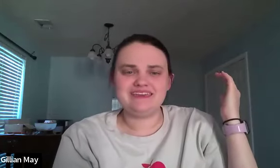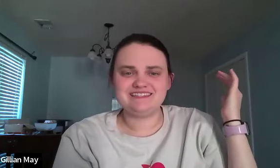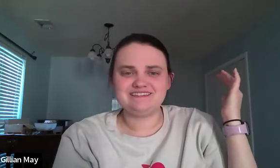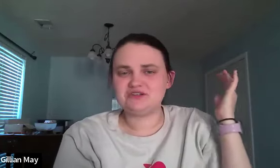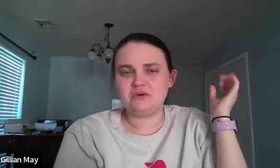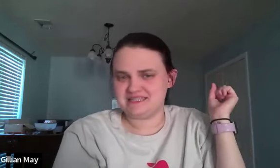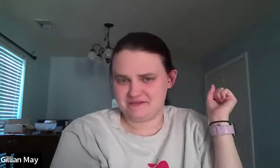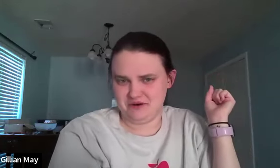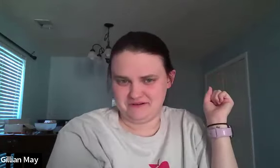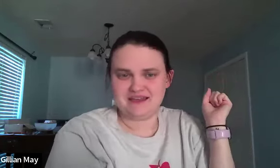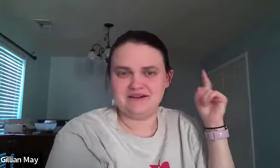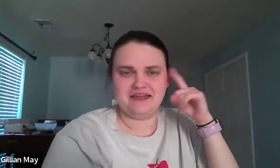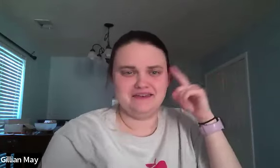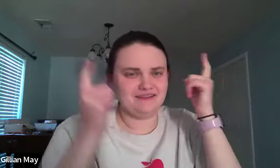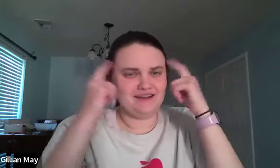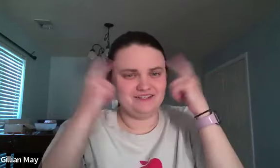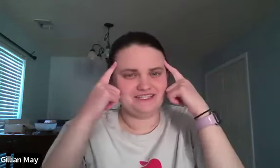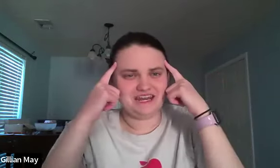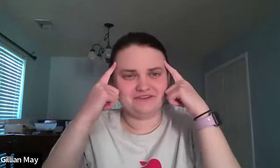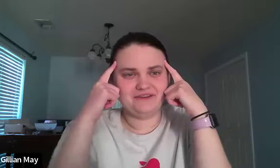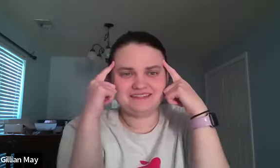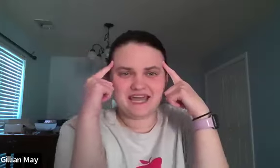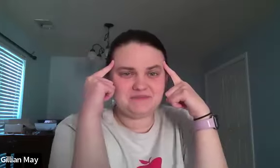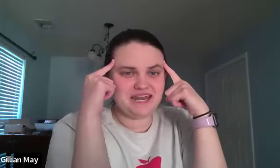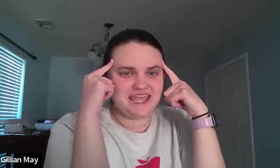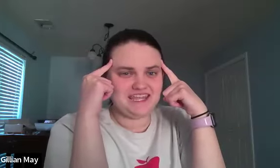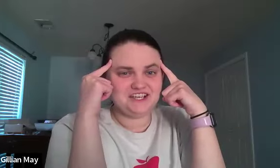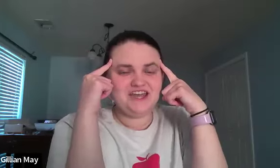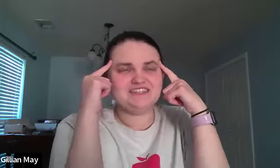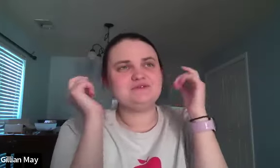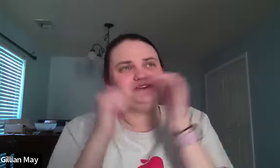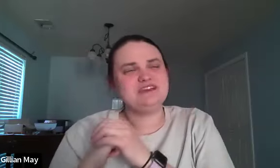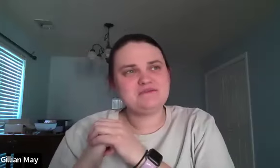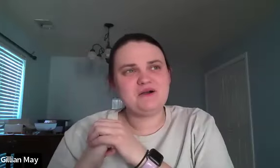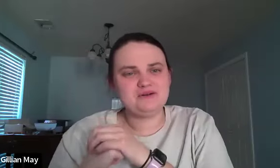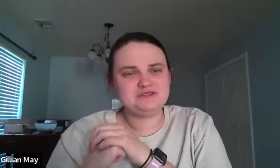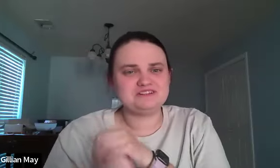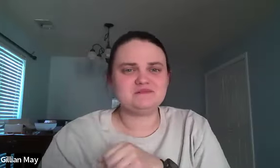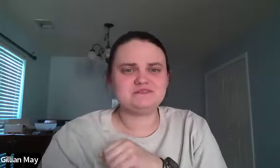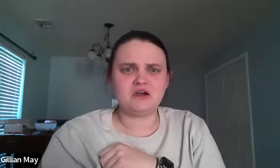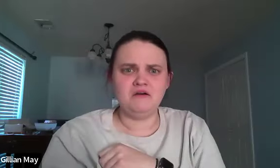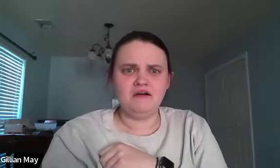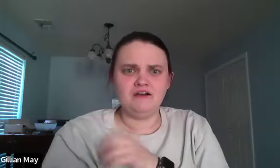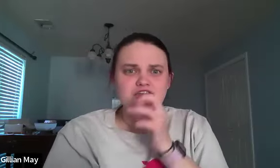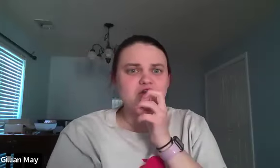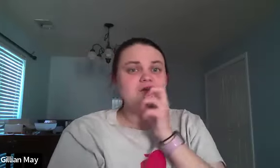kids don't always have the perfect understanding of time and age. And so when you tell them how old you are, sometimes they go, you're